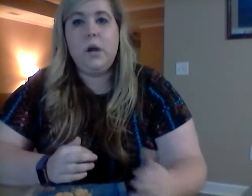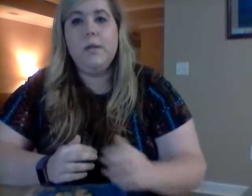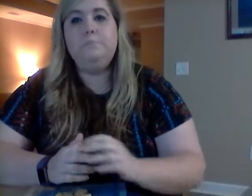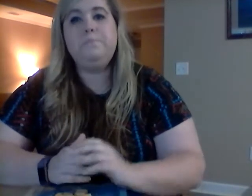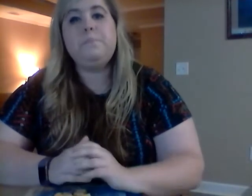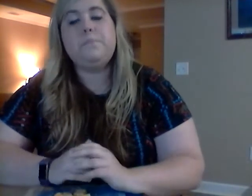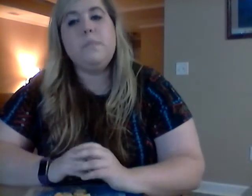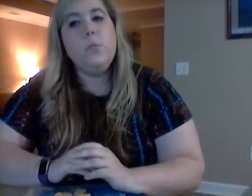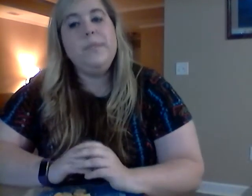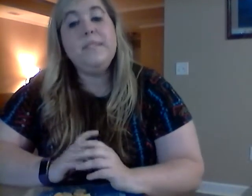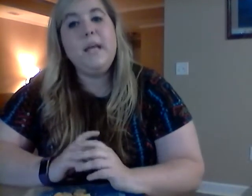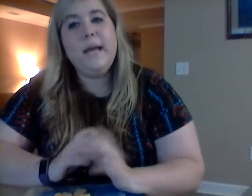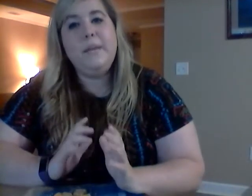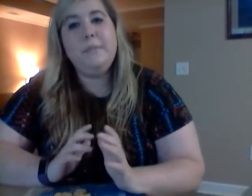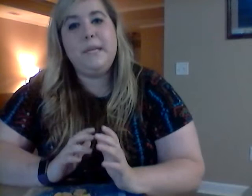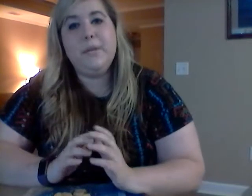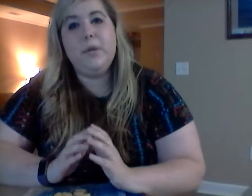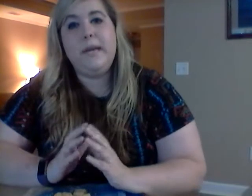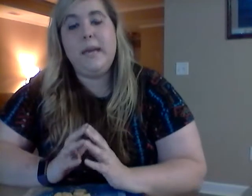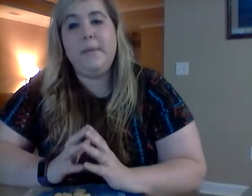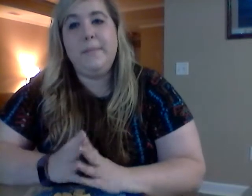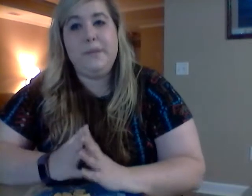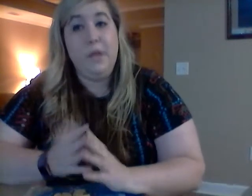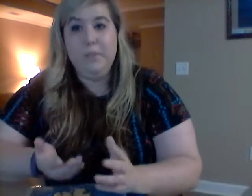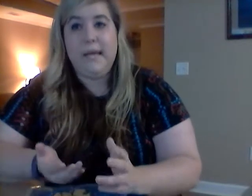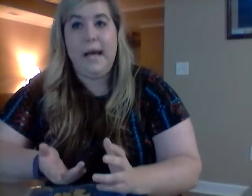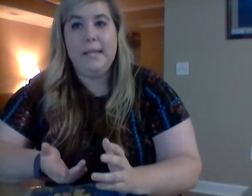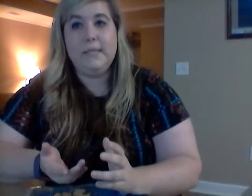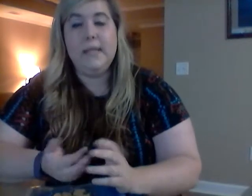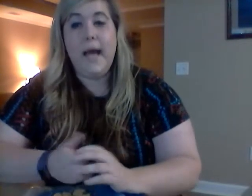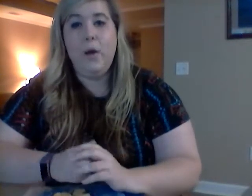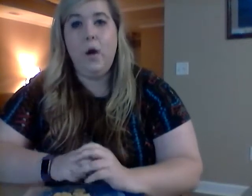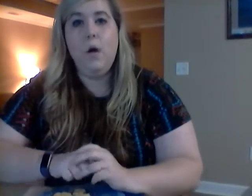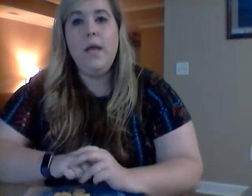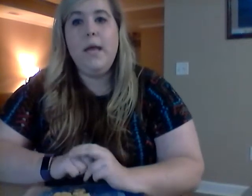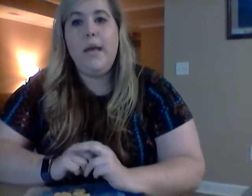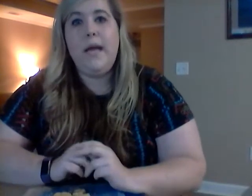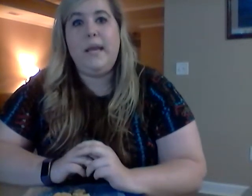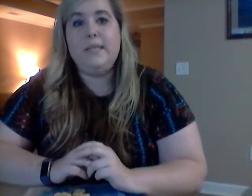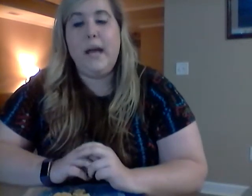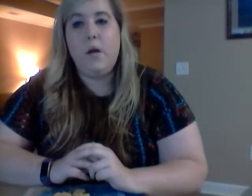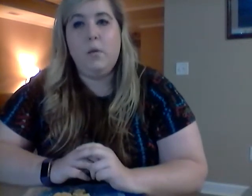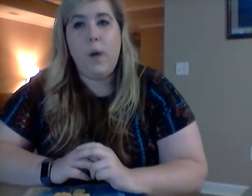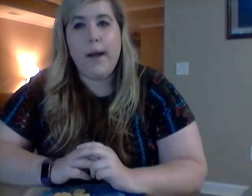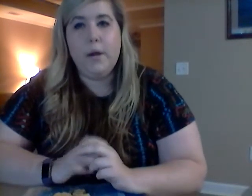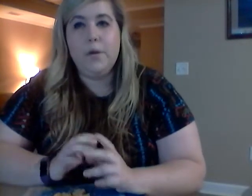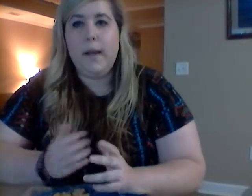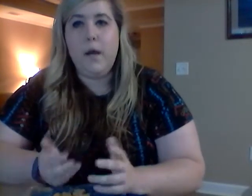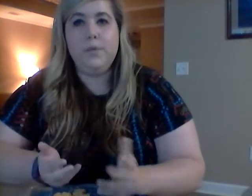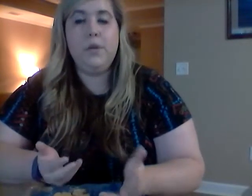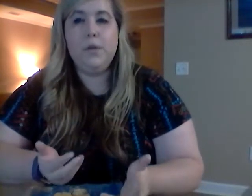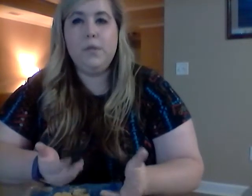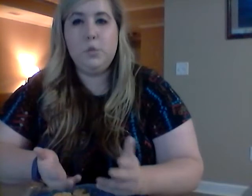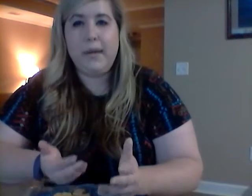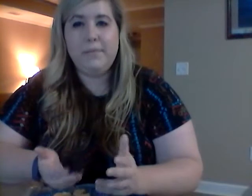start. With this client in particular, he came in with no signs at all, and he has now acquired around